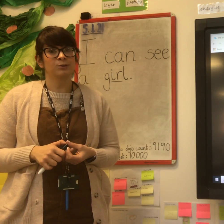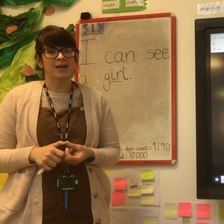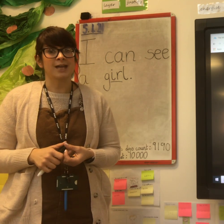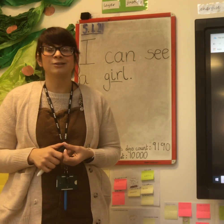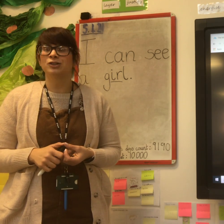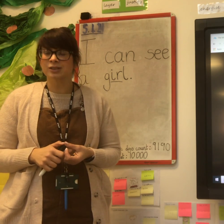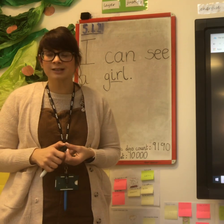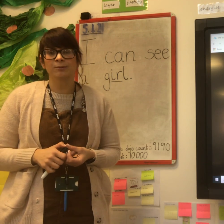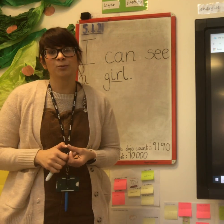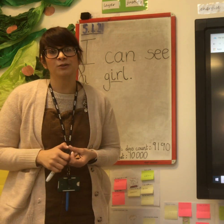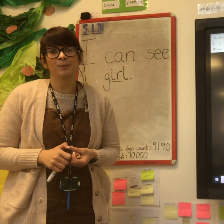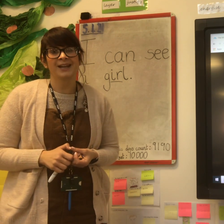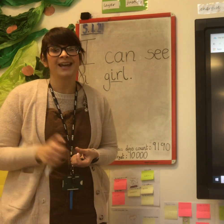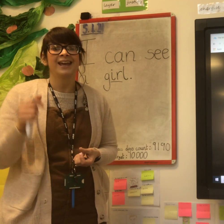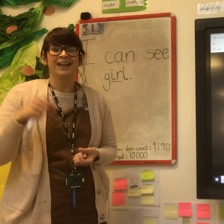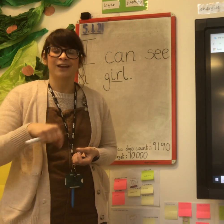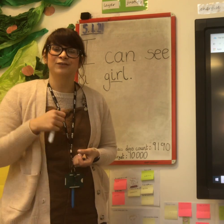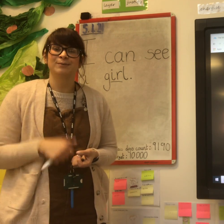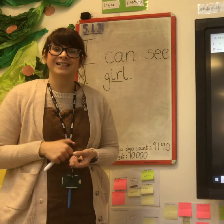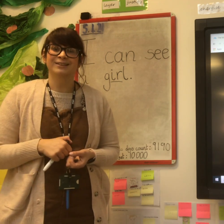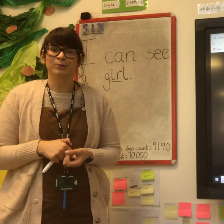day, just like we would have been if we'd been in school.